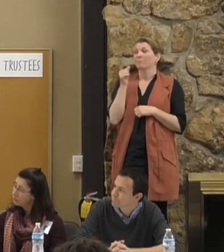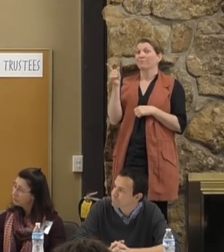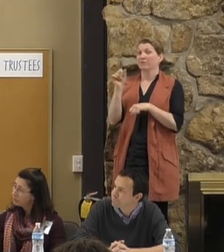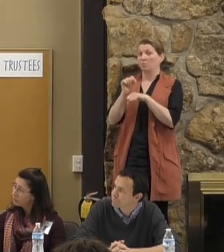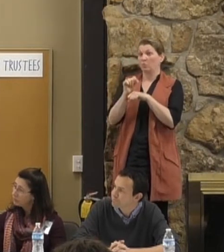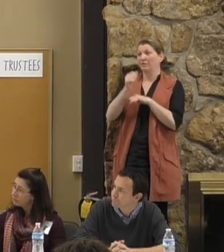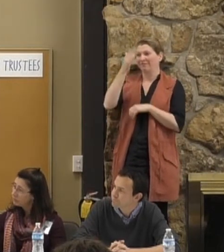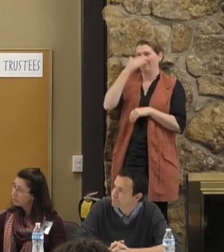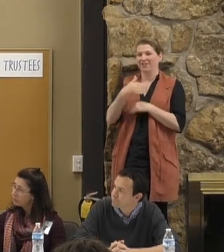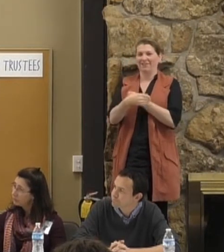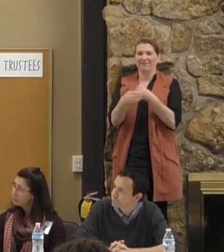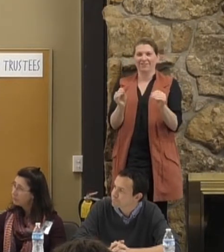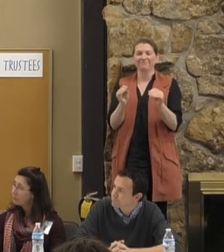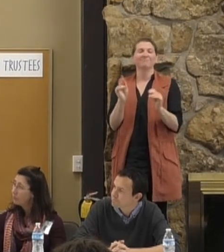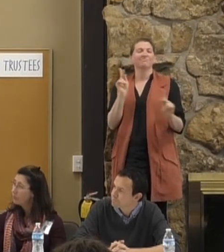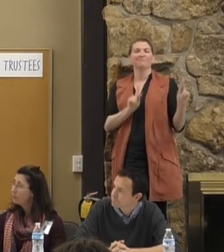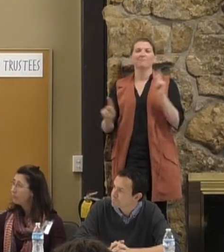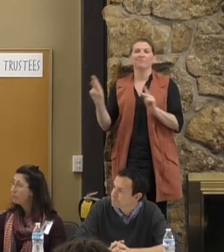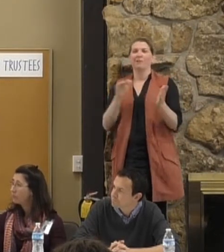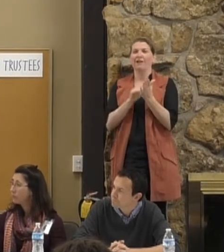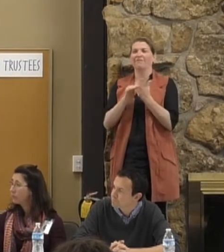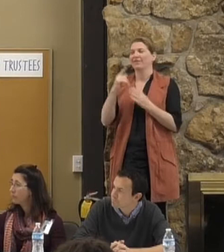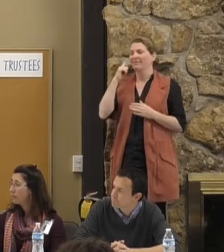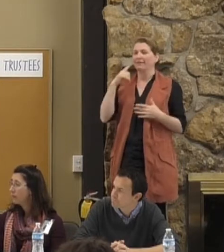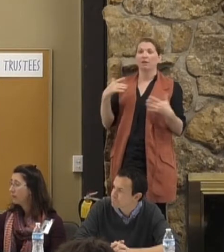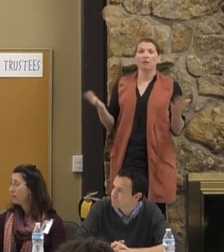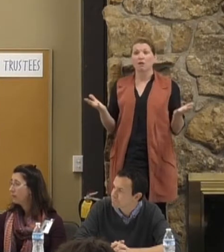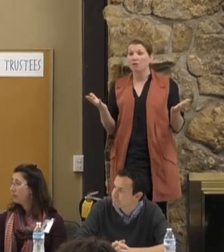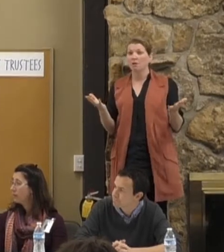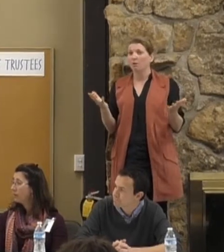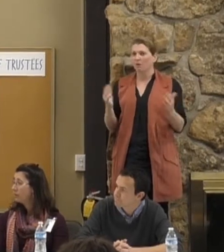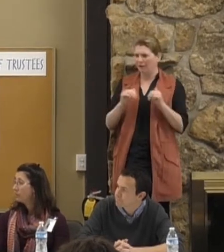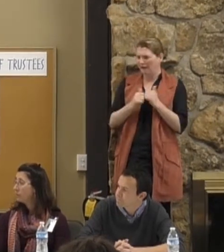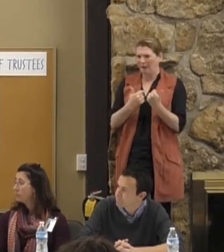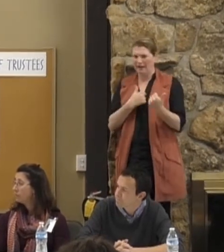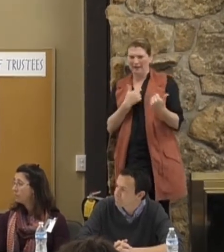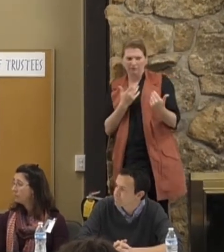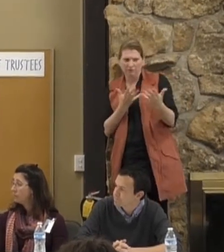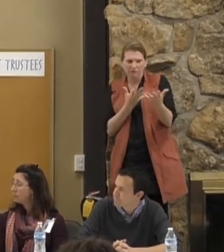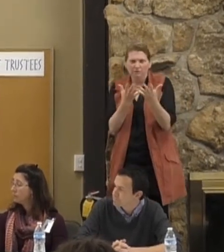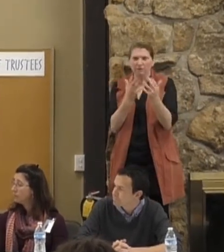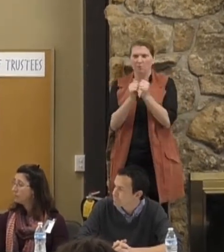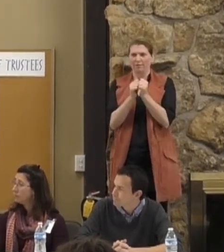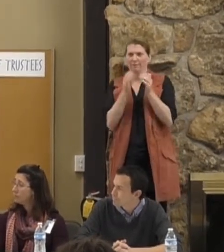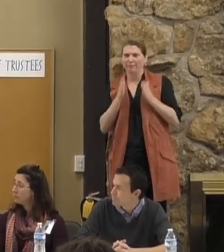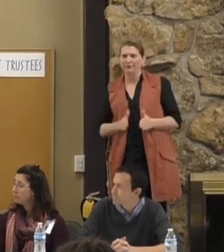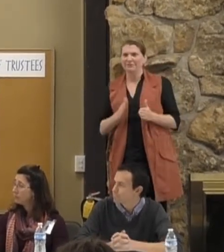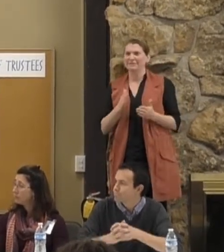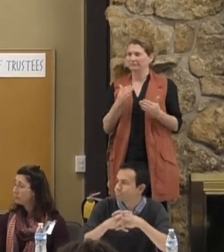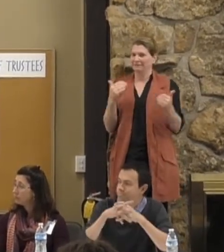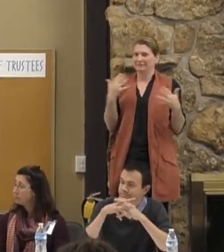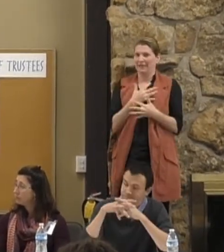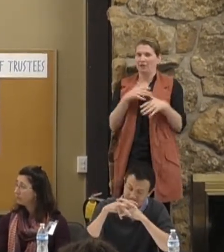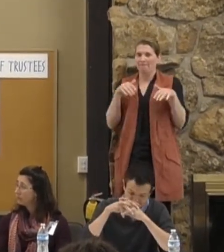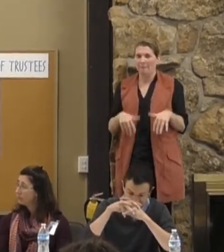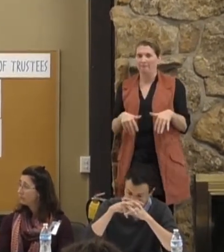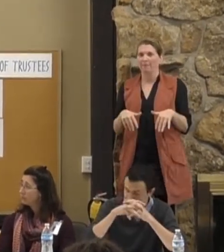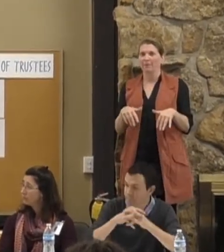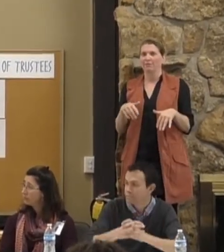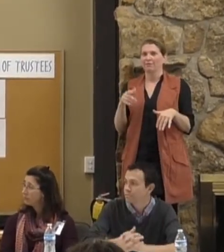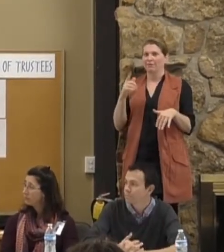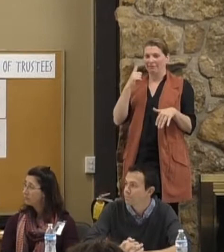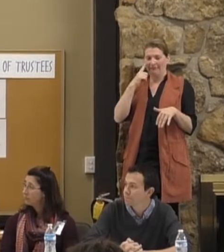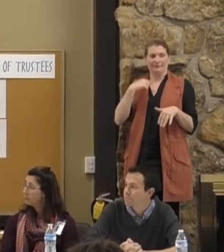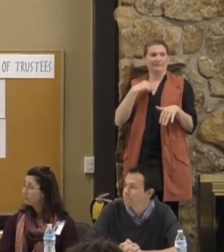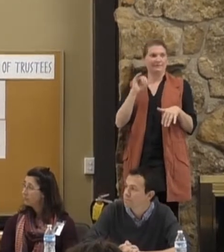people often think is, how do I do this? And it's scary when you're looking at providing services to someone who doesn't